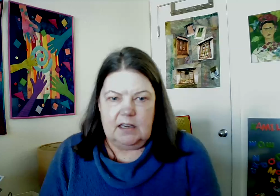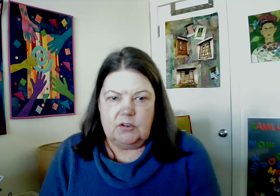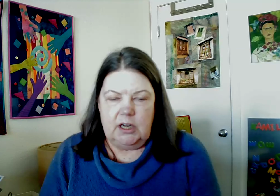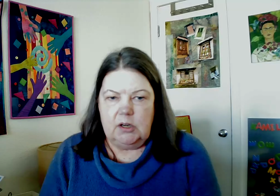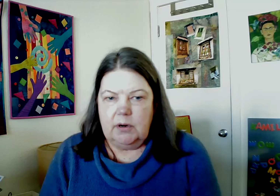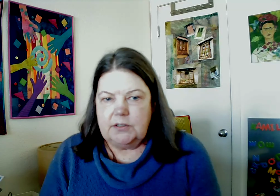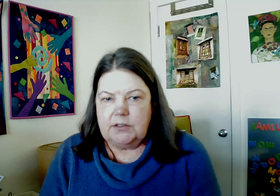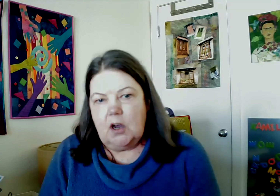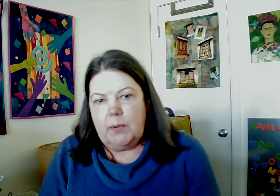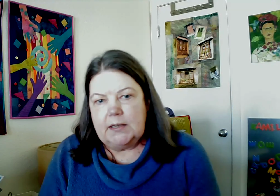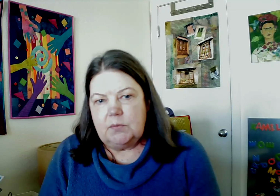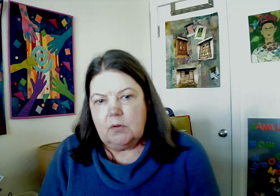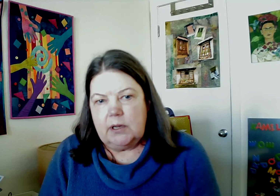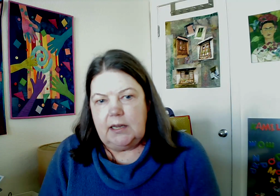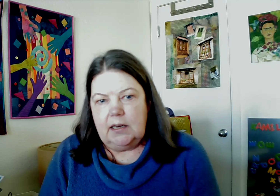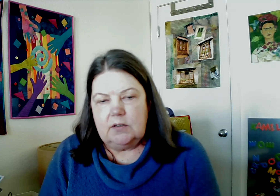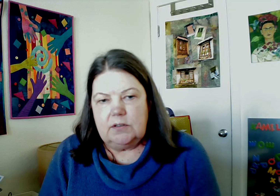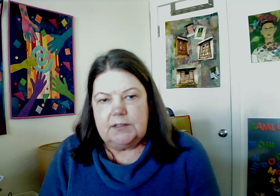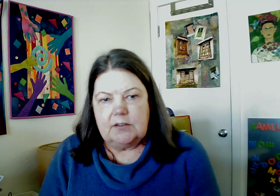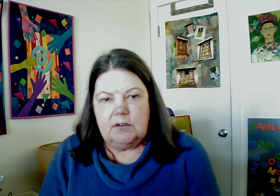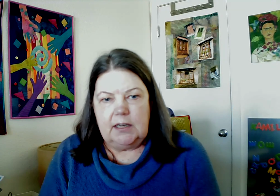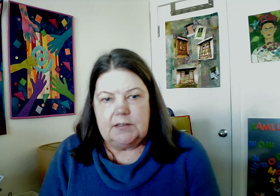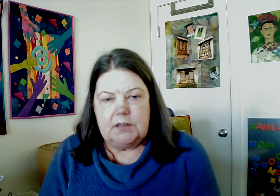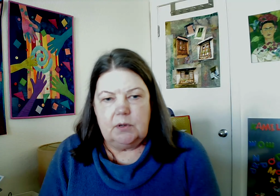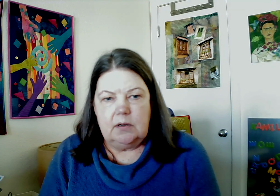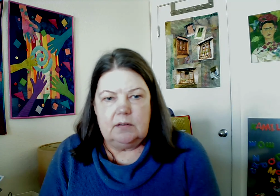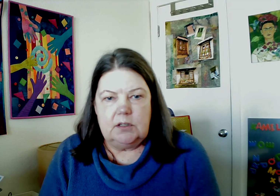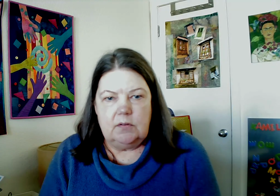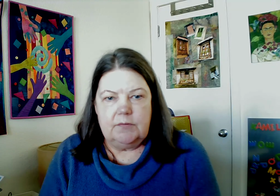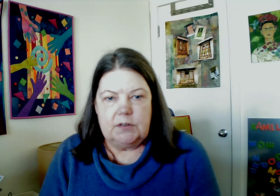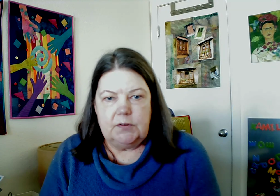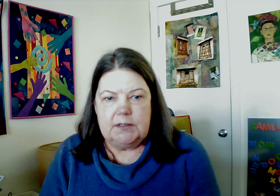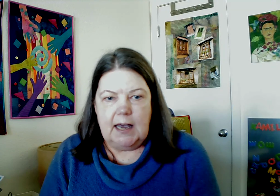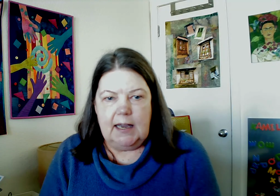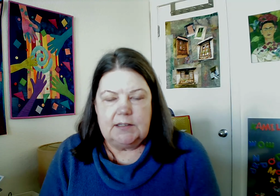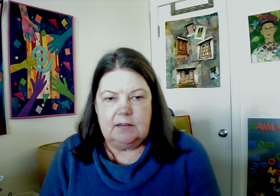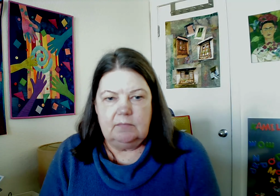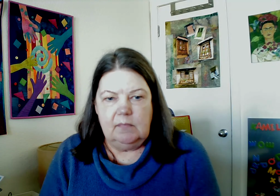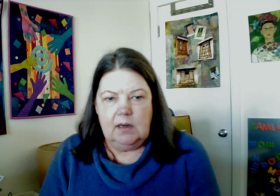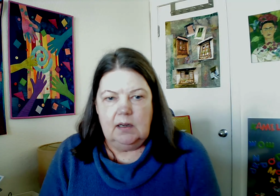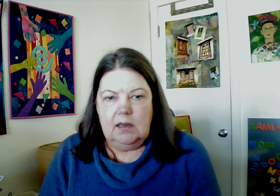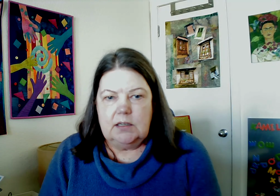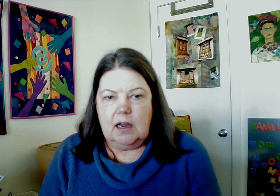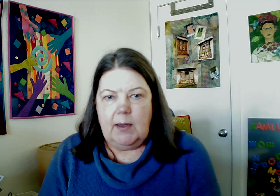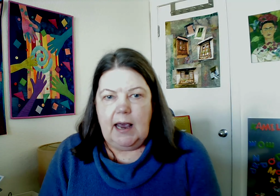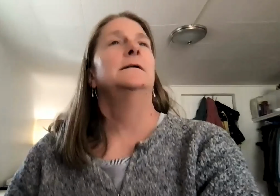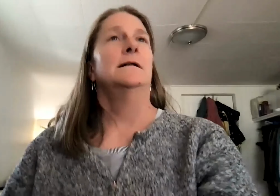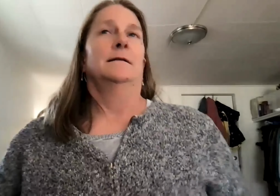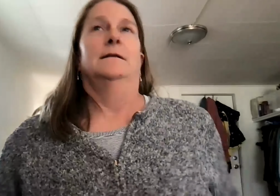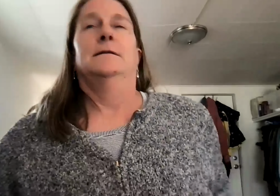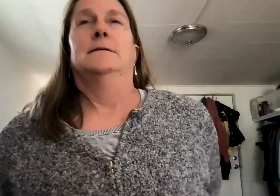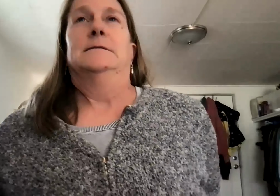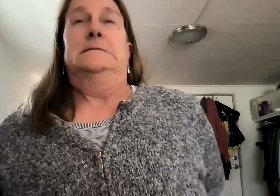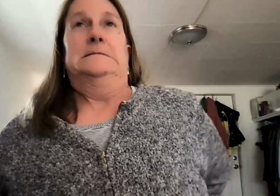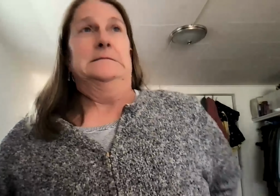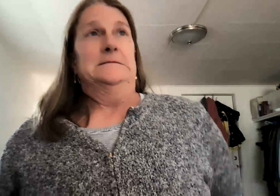Yeah, I think Katrina, you were just going to open us real quickly and introduce Dr. Liz, who would do the first few slides and talk about how we're